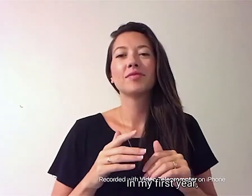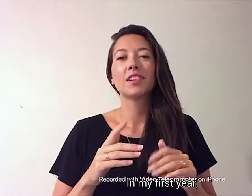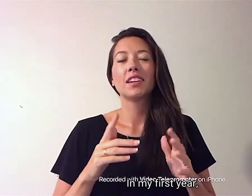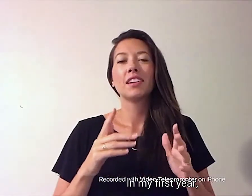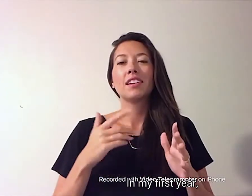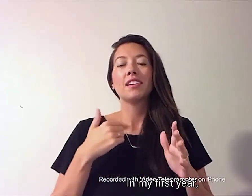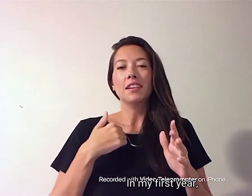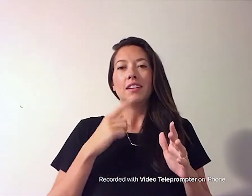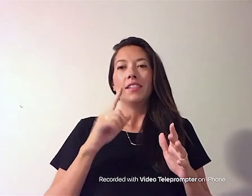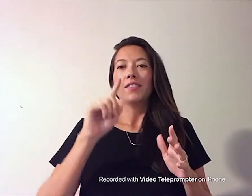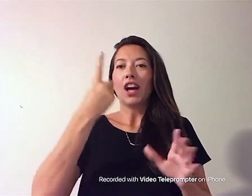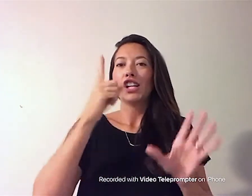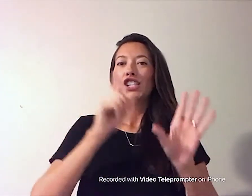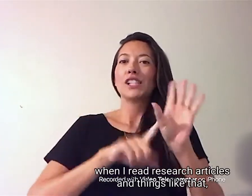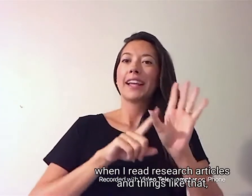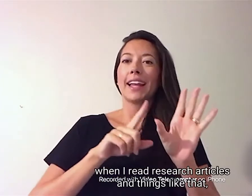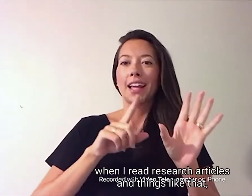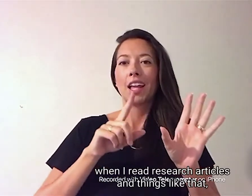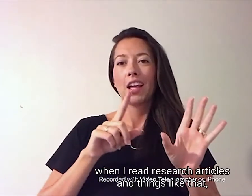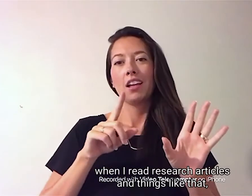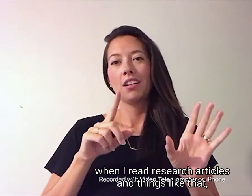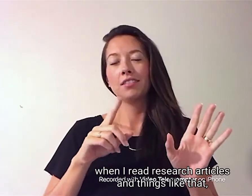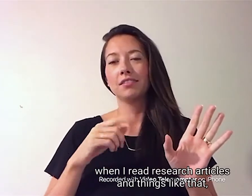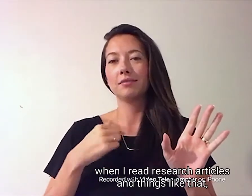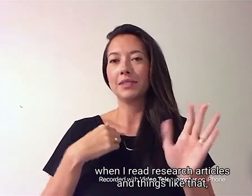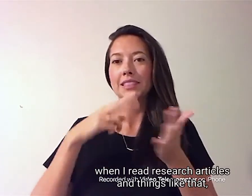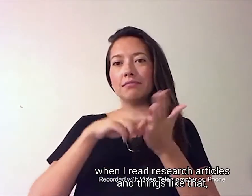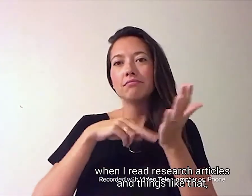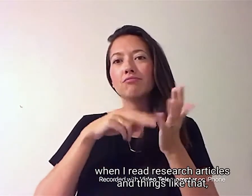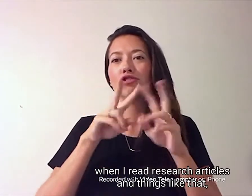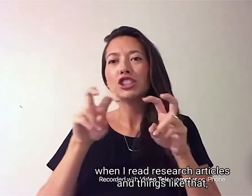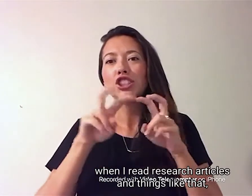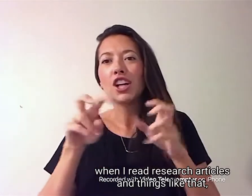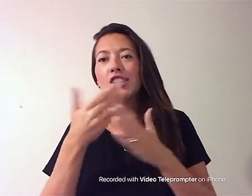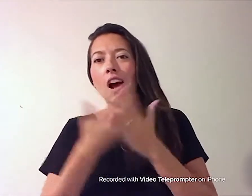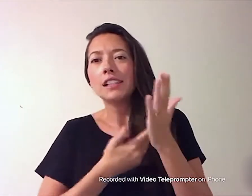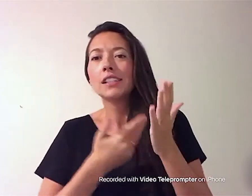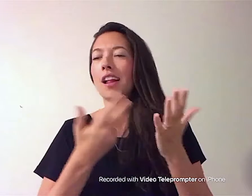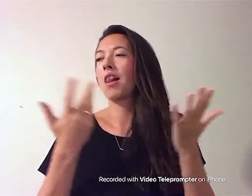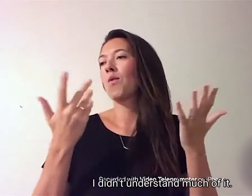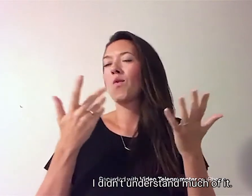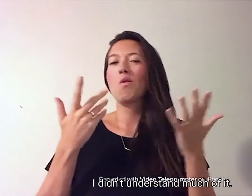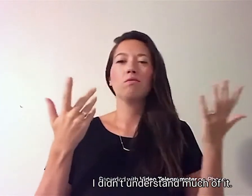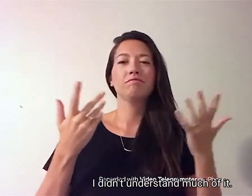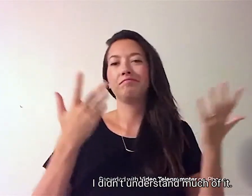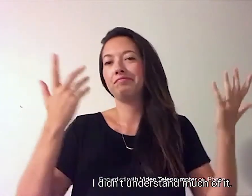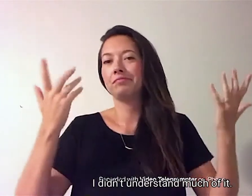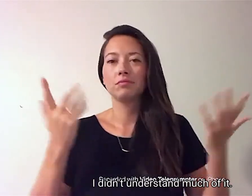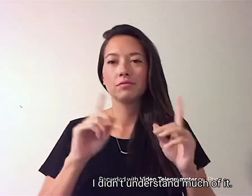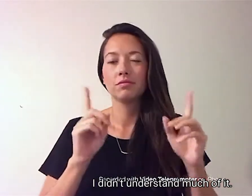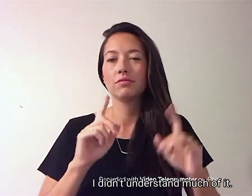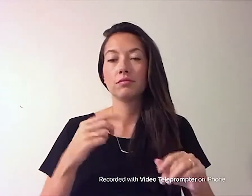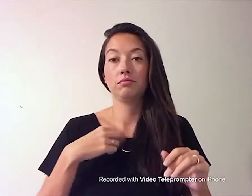In my first year, when I read research articles and things like that, I didn't understand much of it.